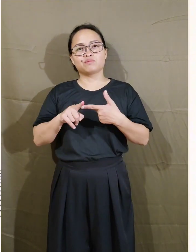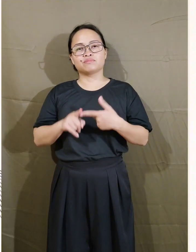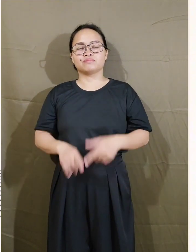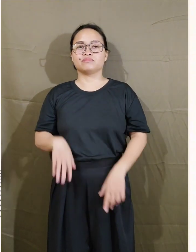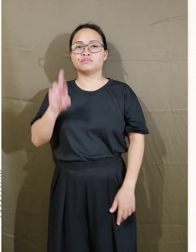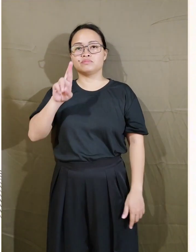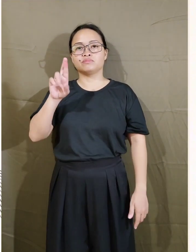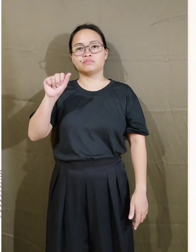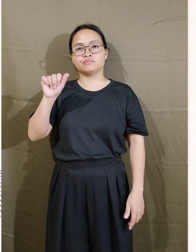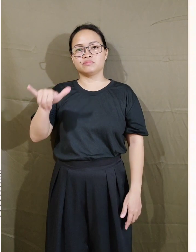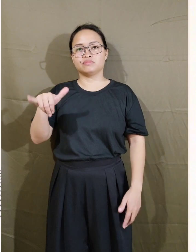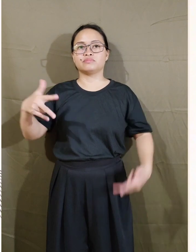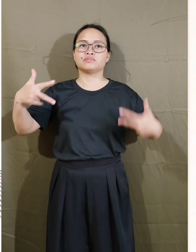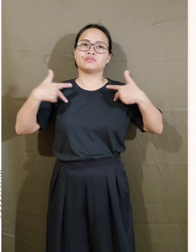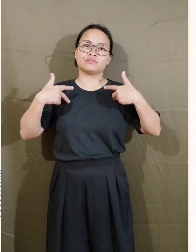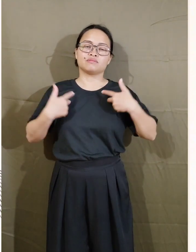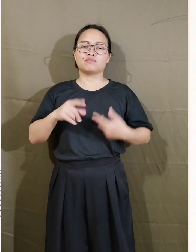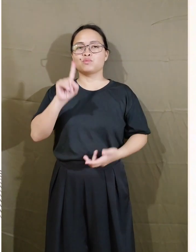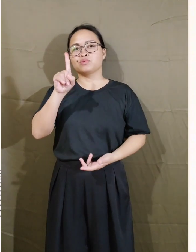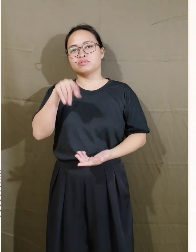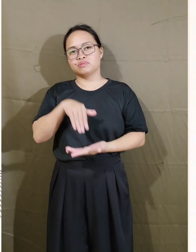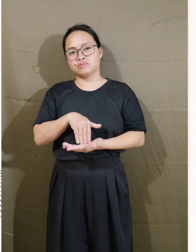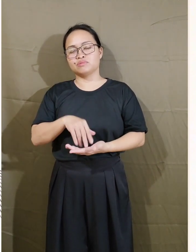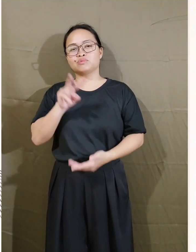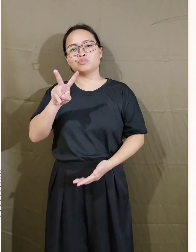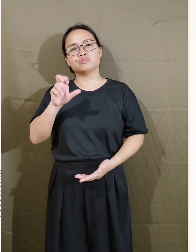Therefore, Ray had